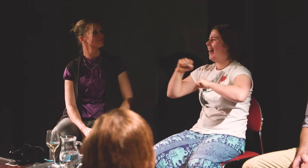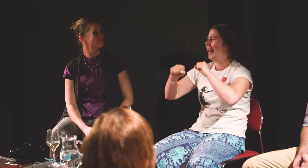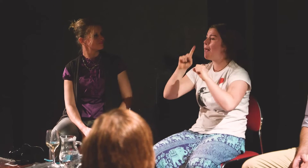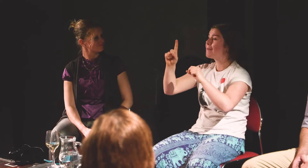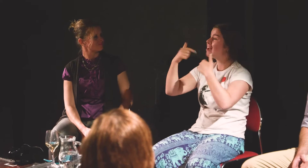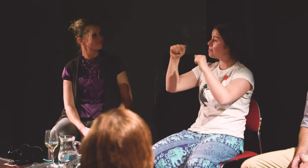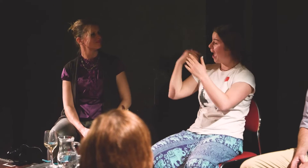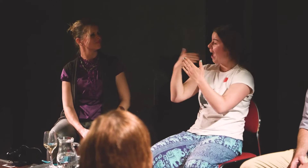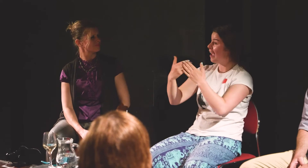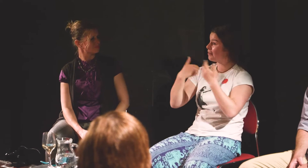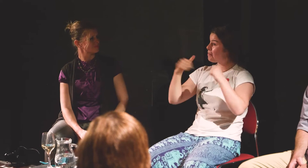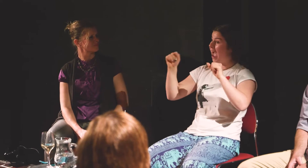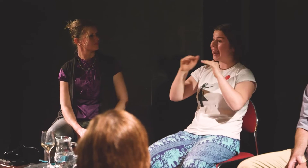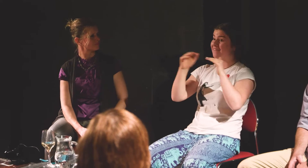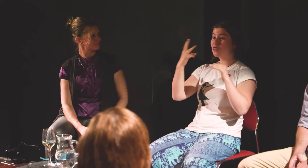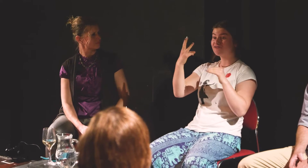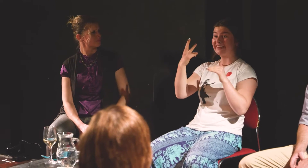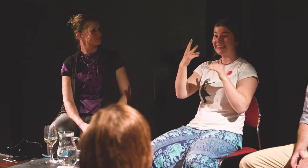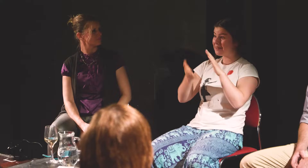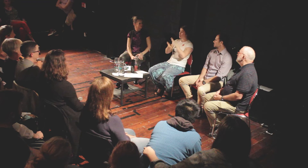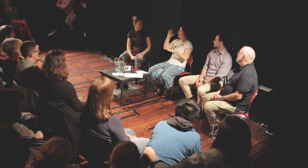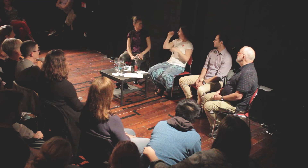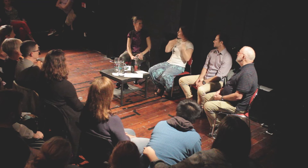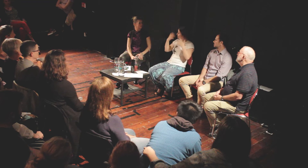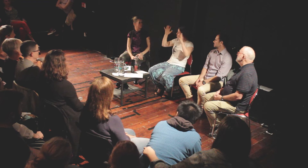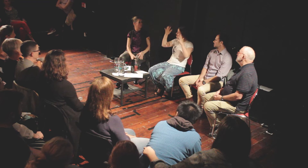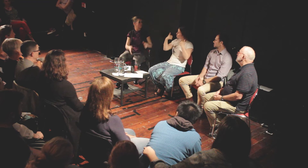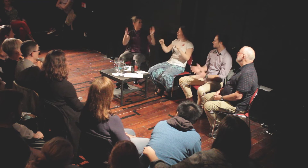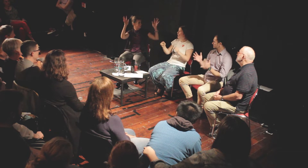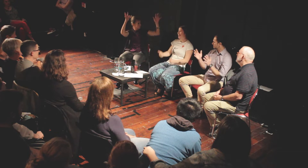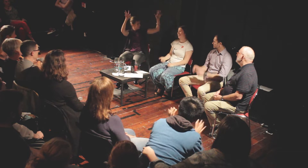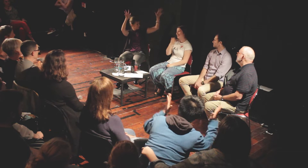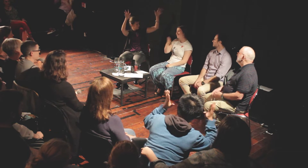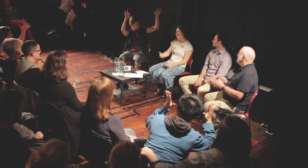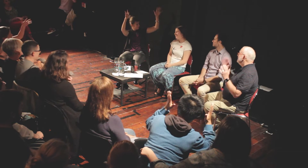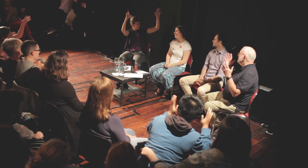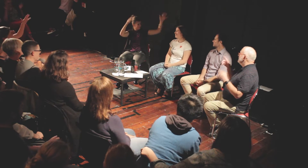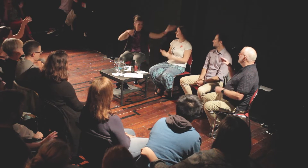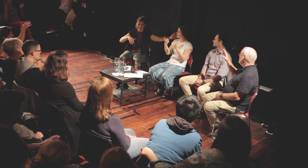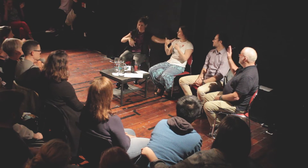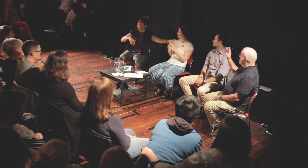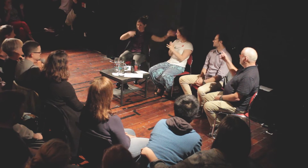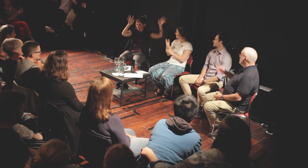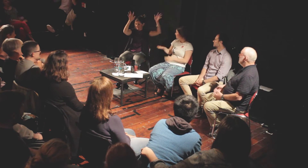my hearing peers there. I did struggle a bit, but I got level 3 in CEA, so that's great. Thank you very much. Well done, well